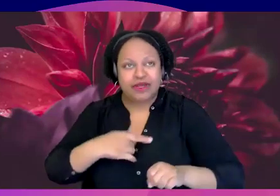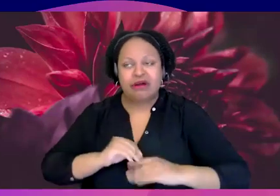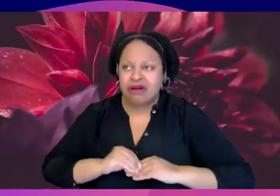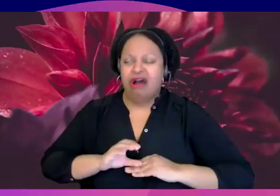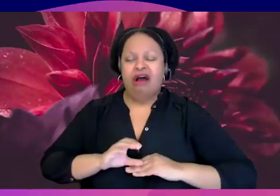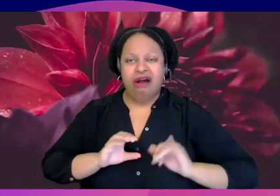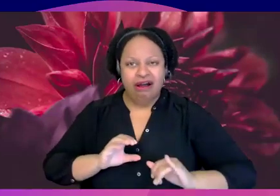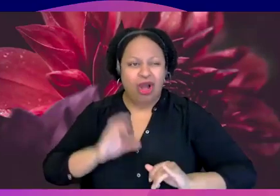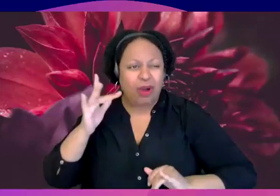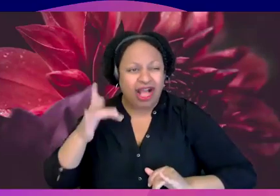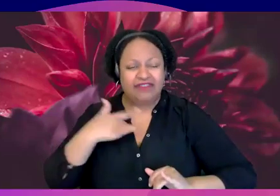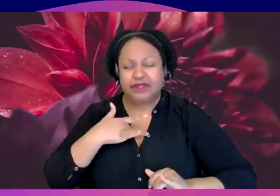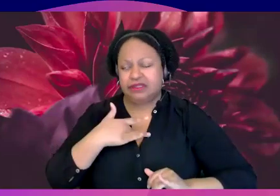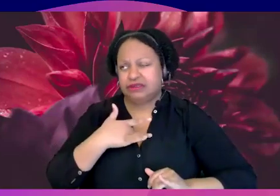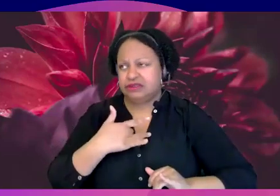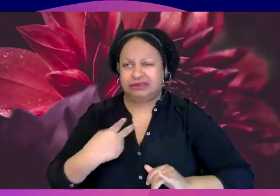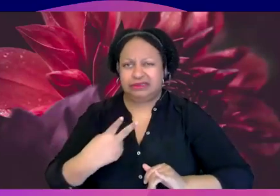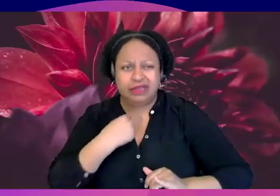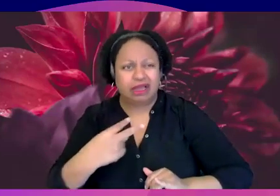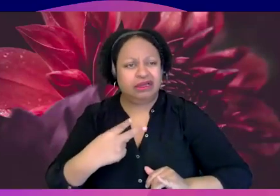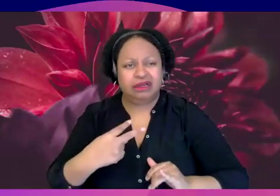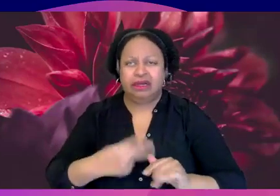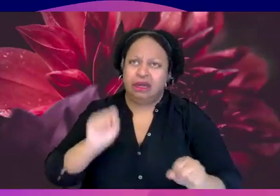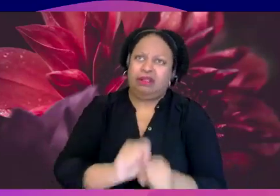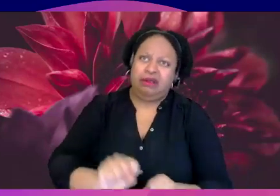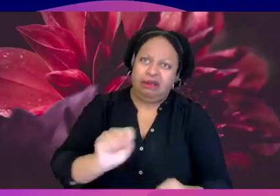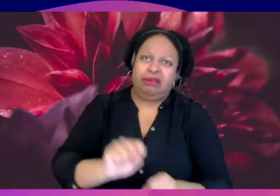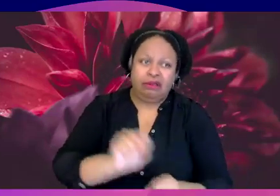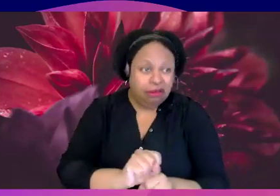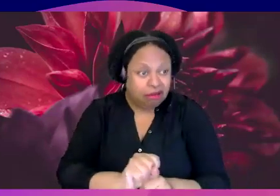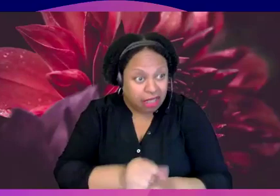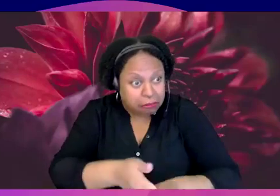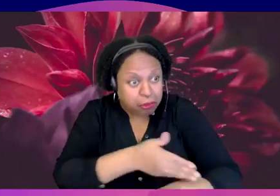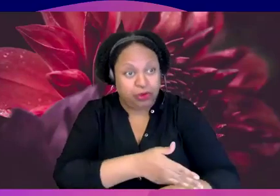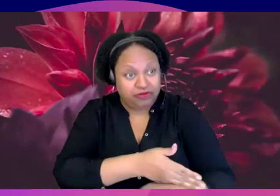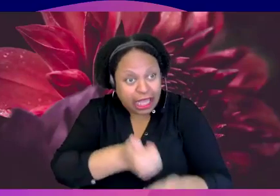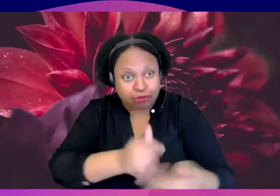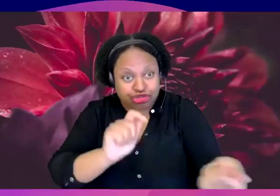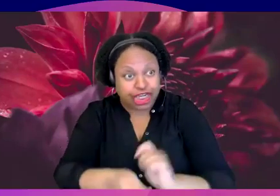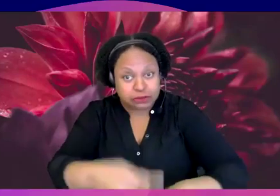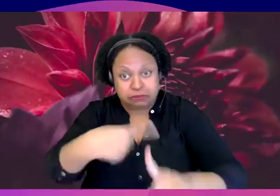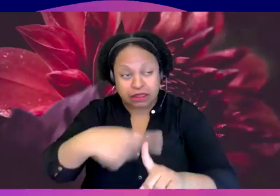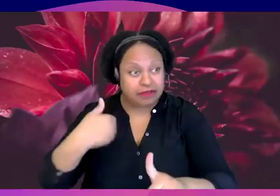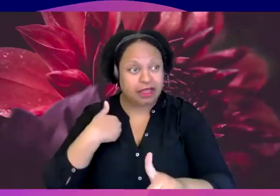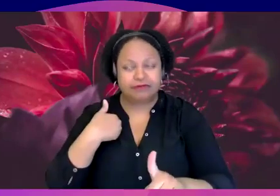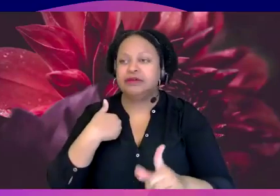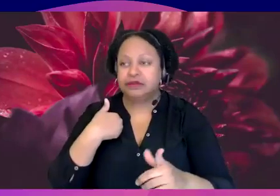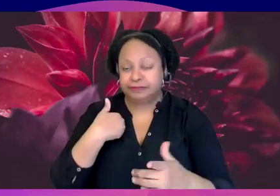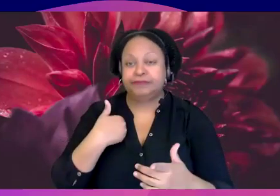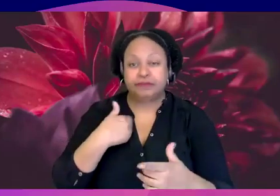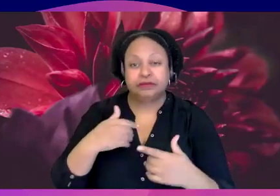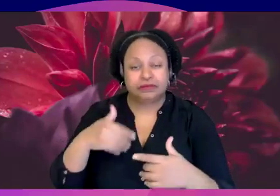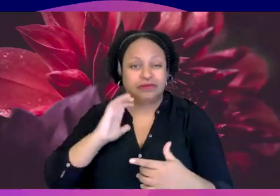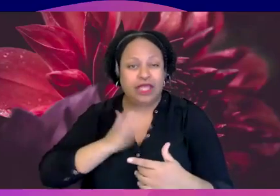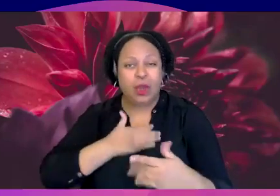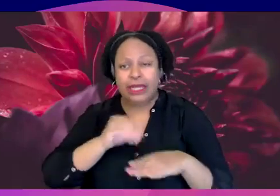just feel like they're just kind of in the slog and they don't know if they're affecting any change. So our counselors